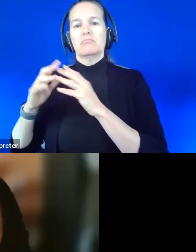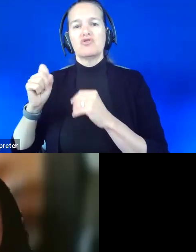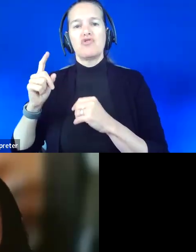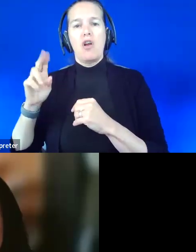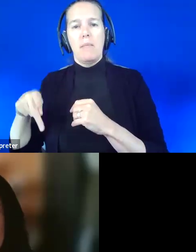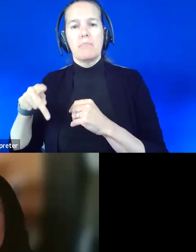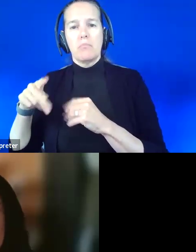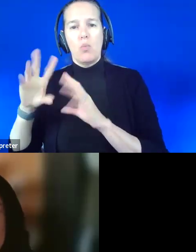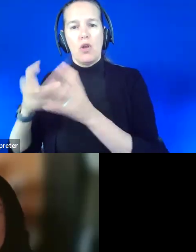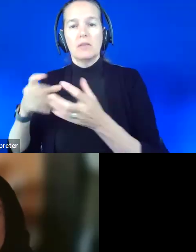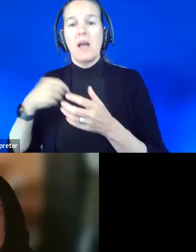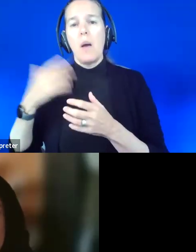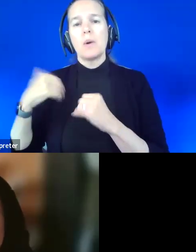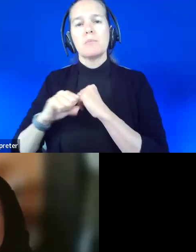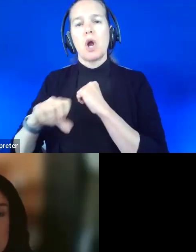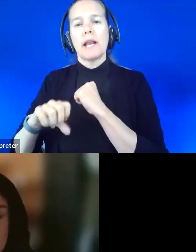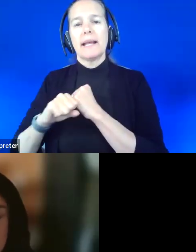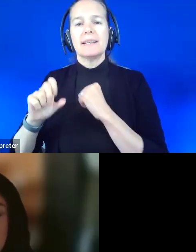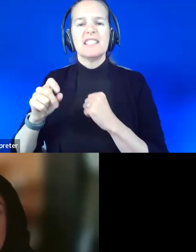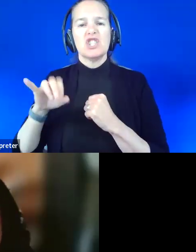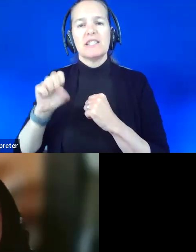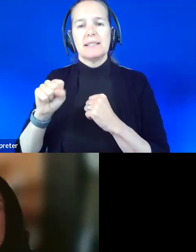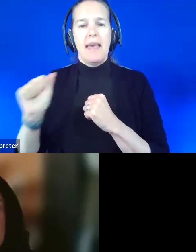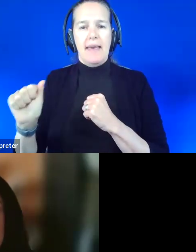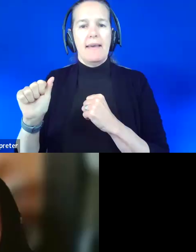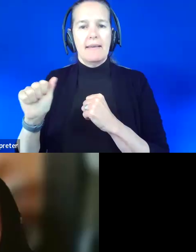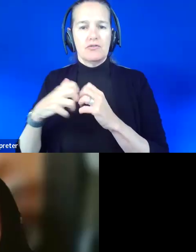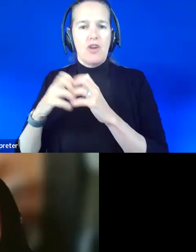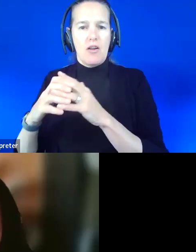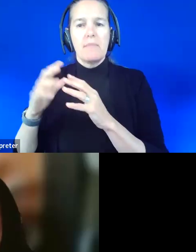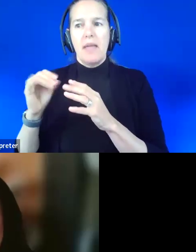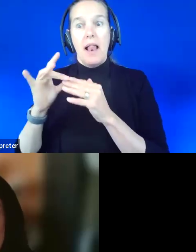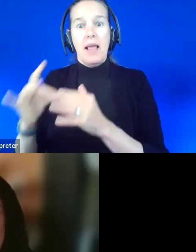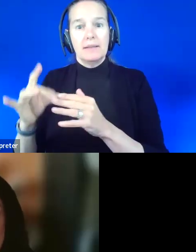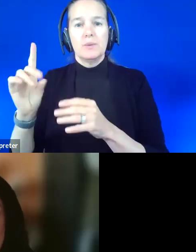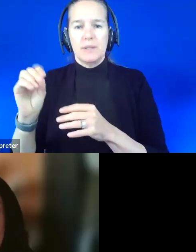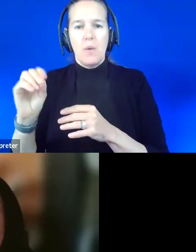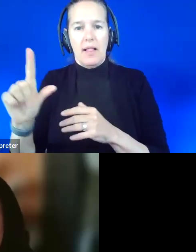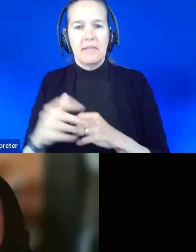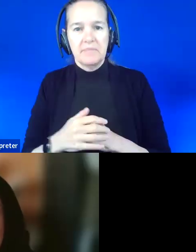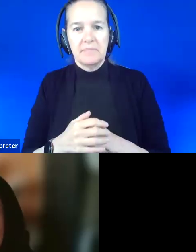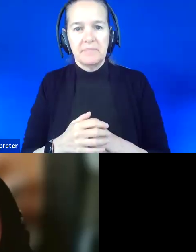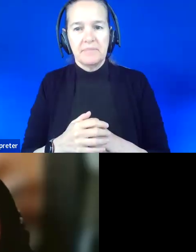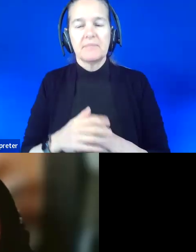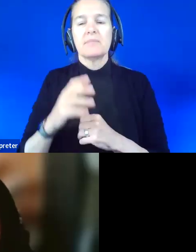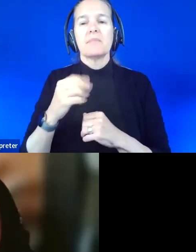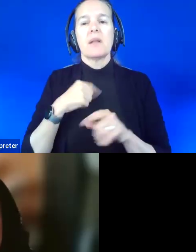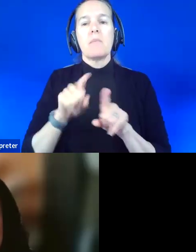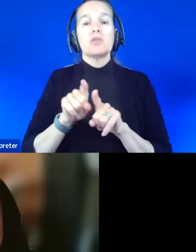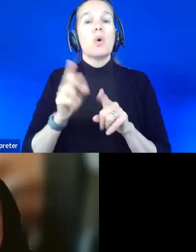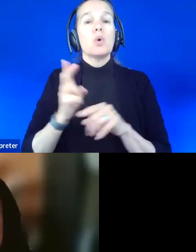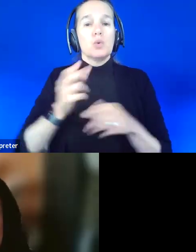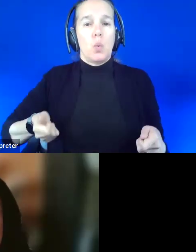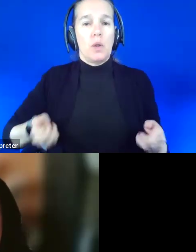I was doing marketing at a Series A HR tech startup, which is what led into DOL. So I am also a wheelchair